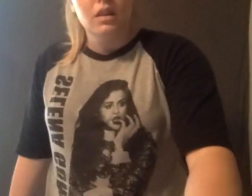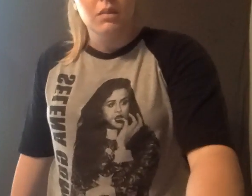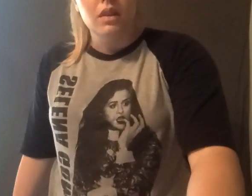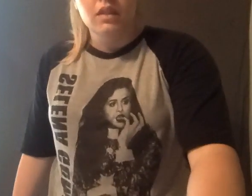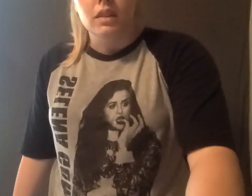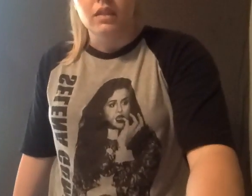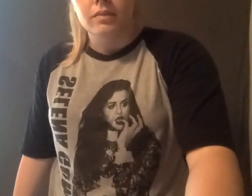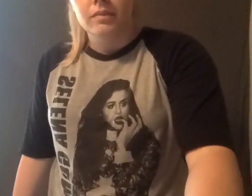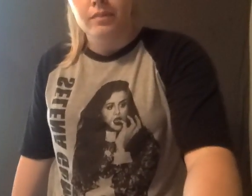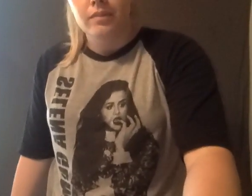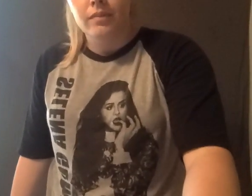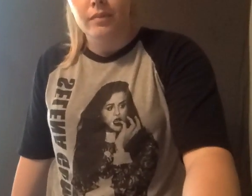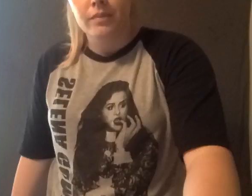Come on.